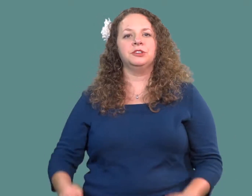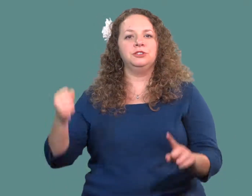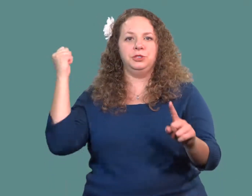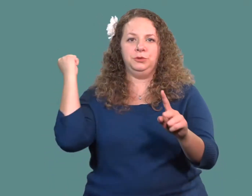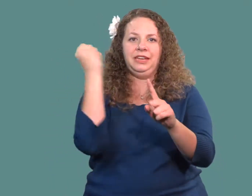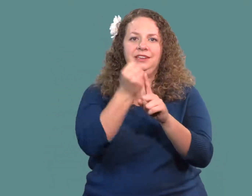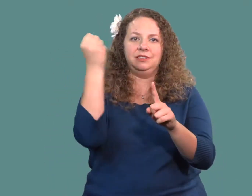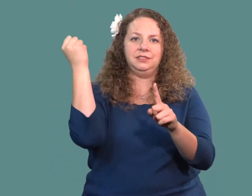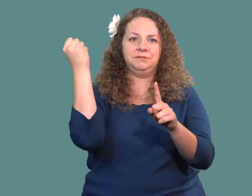To hit,